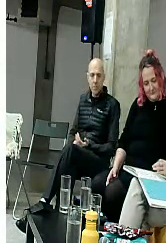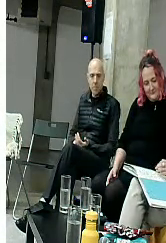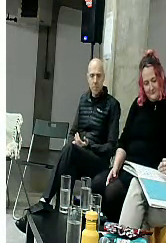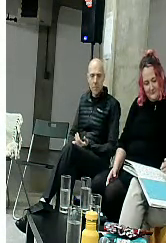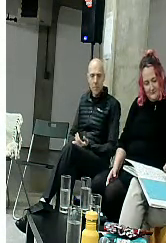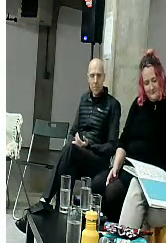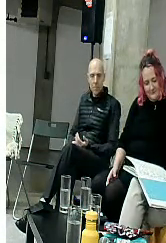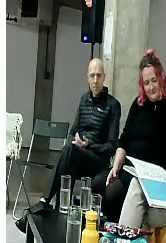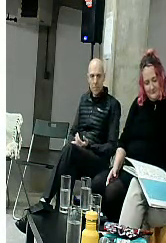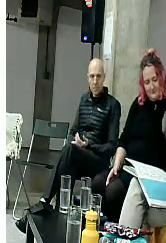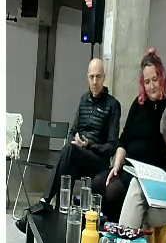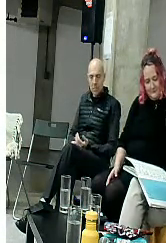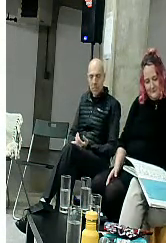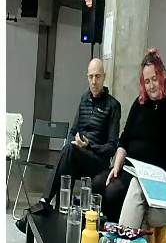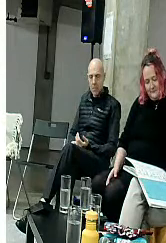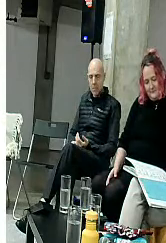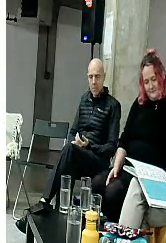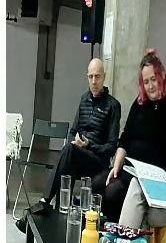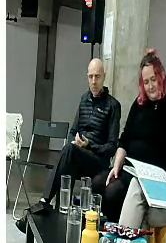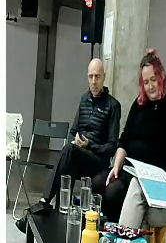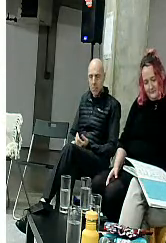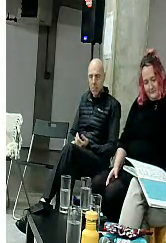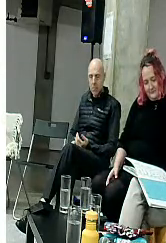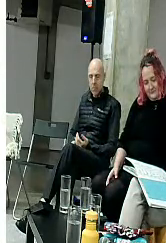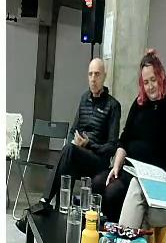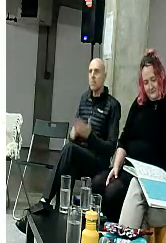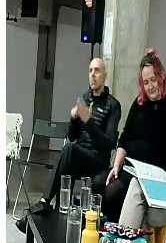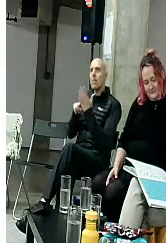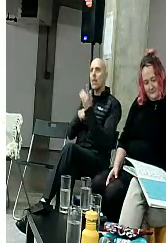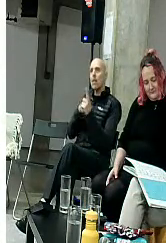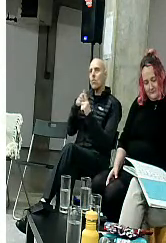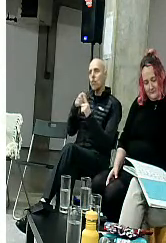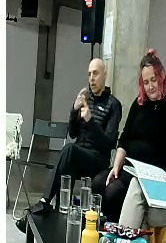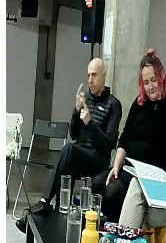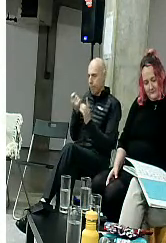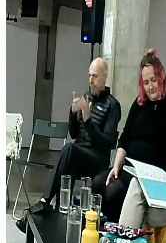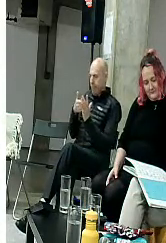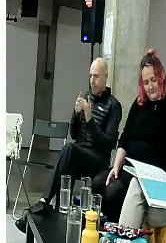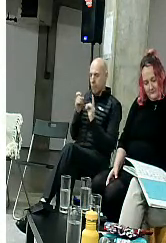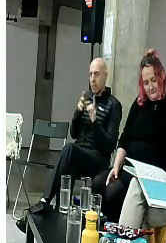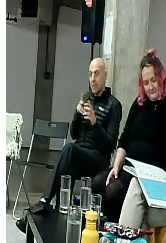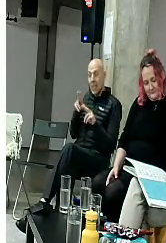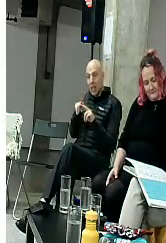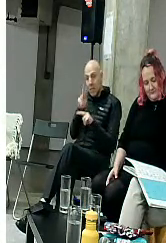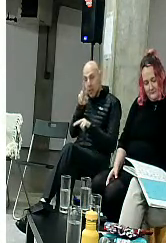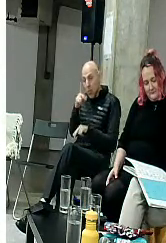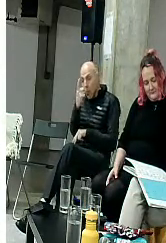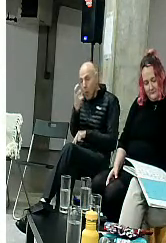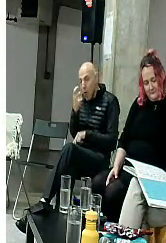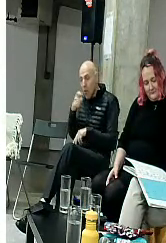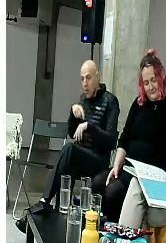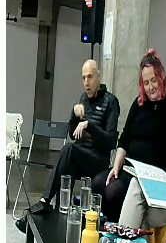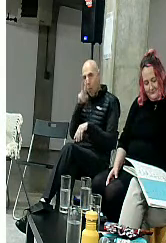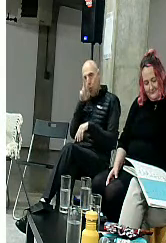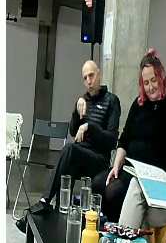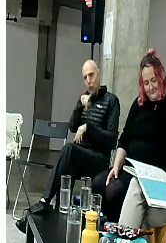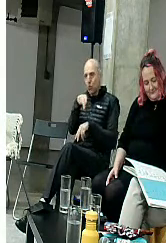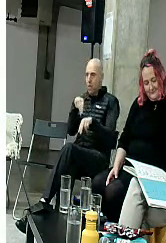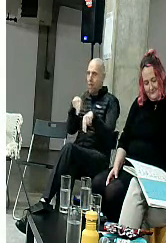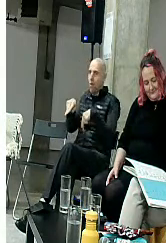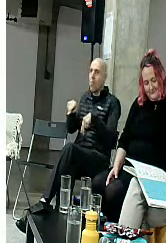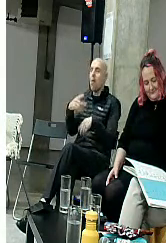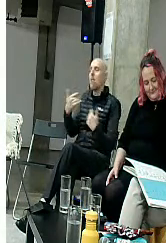And another boy said, Jack, if I could see you one last time, I'd watch you play football. You